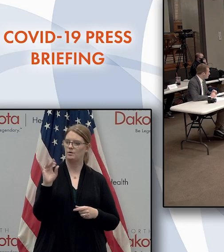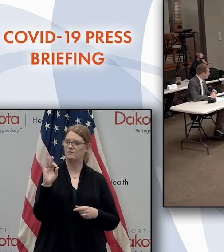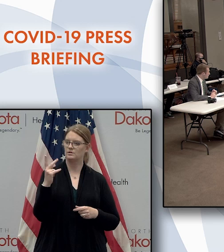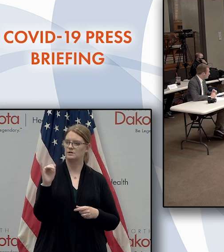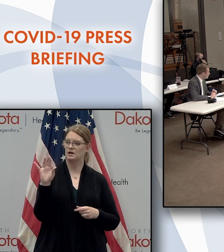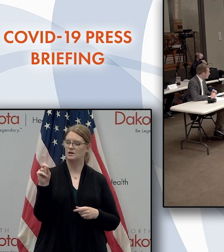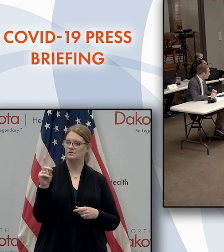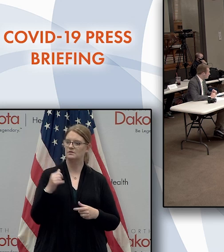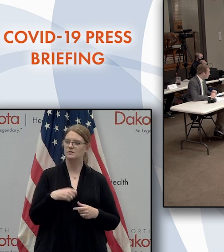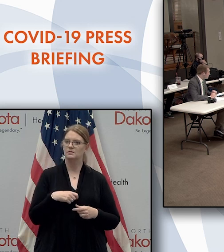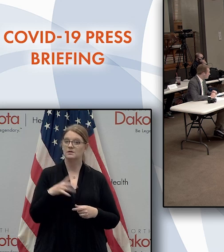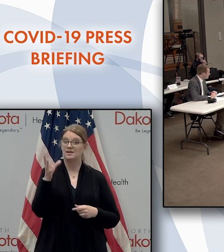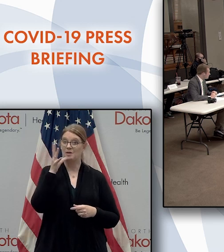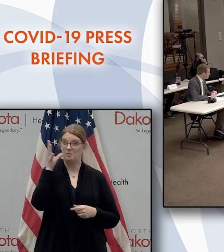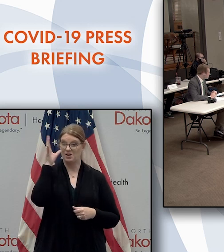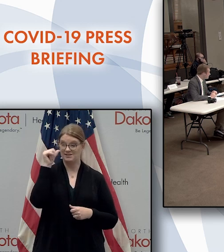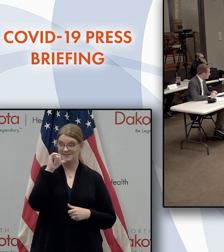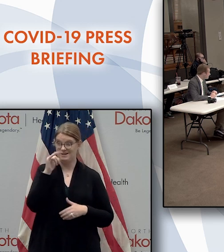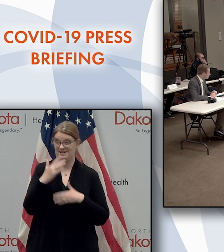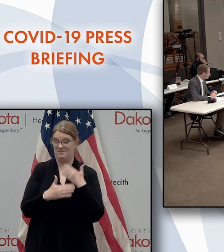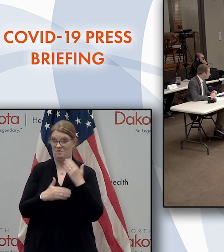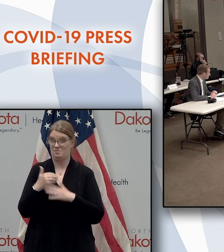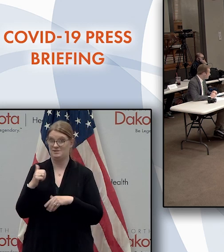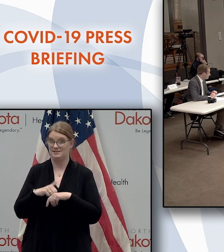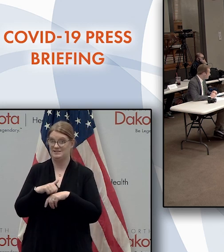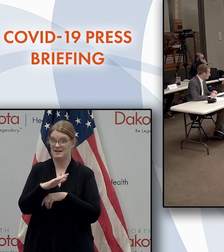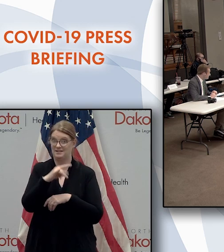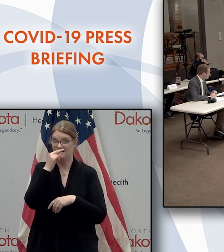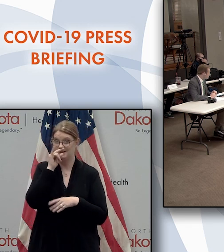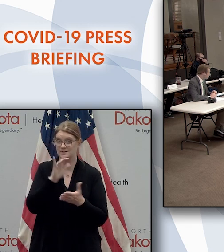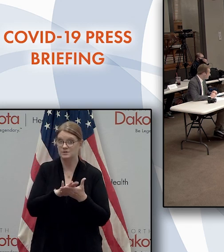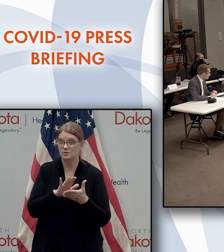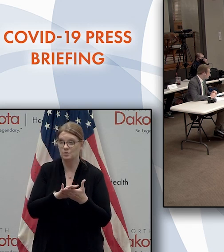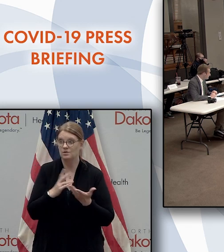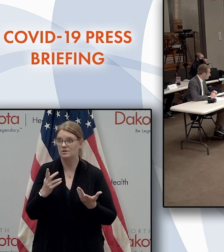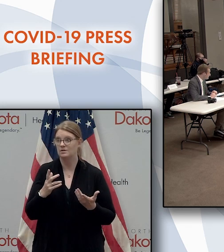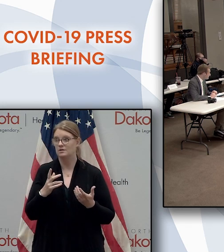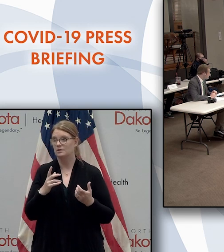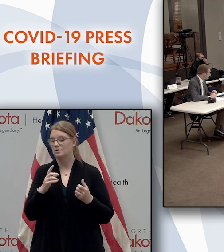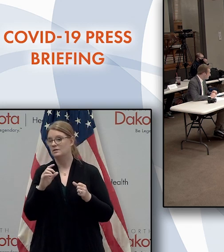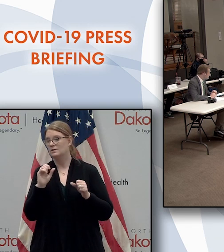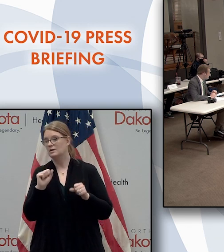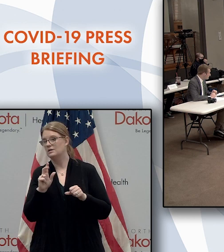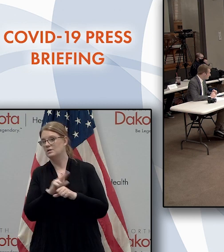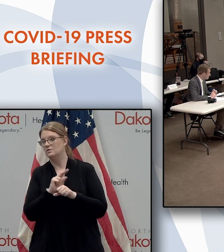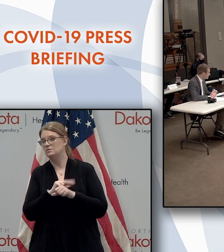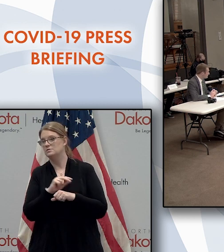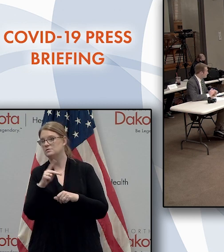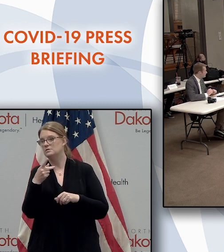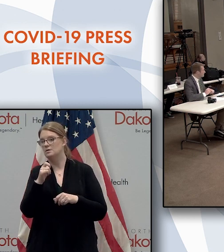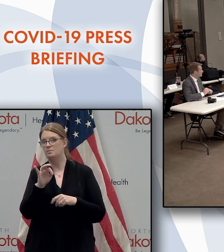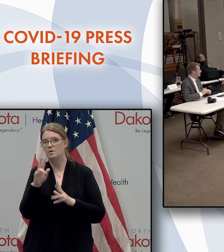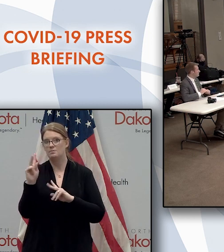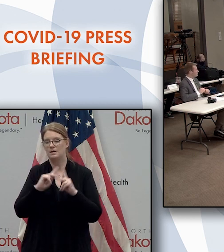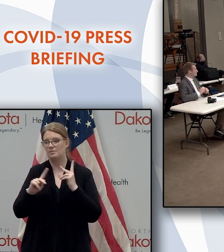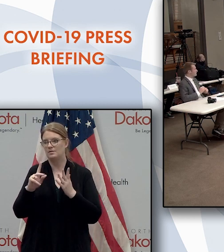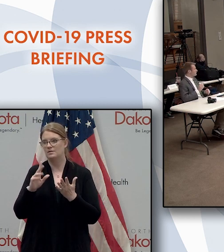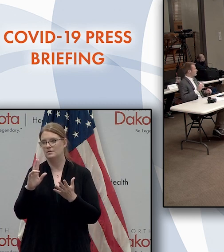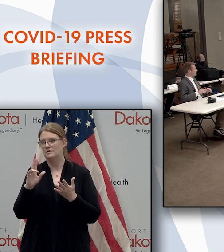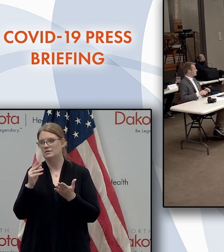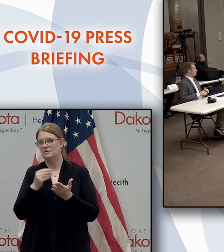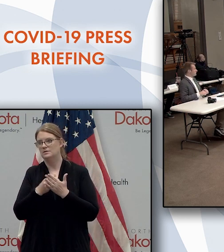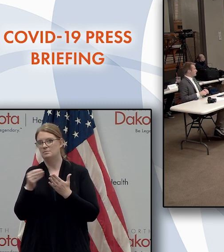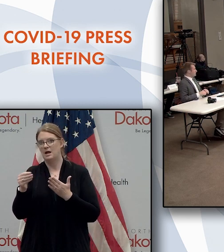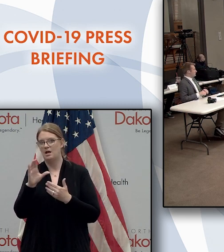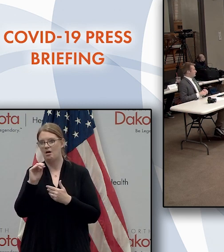For parents who are not comfortable sending their children back to school, can they use the per pupil expenditures attached to their child to